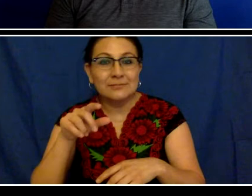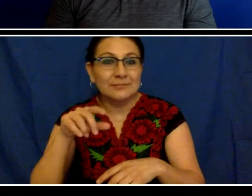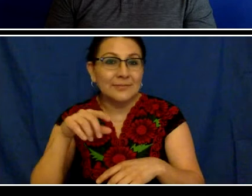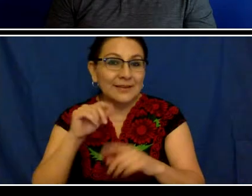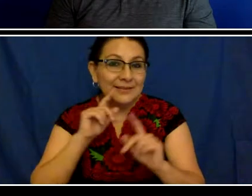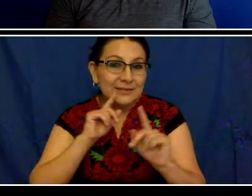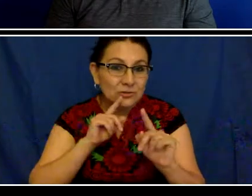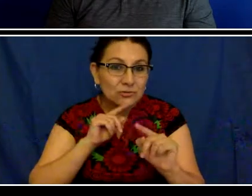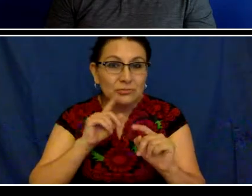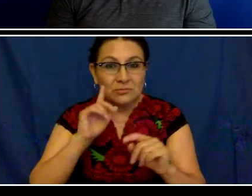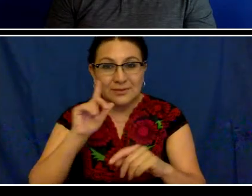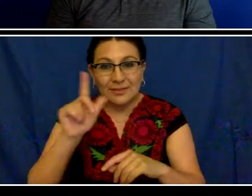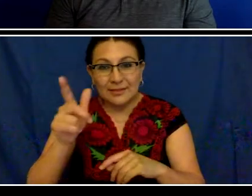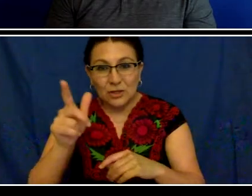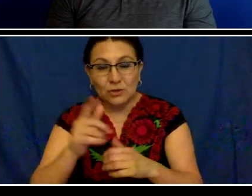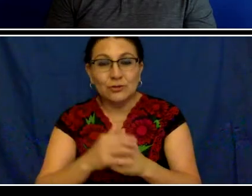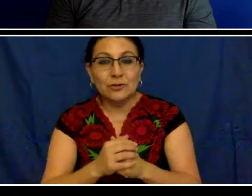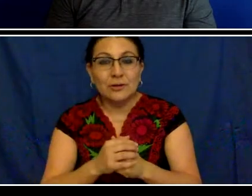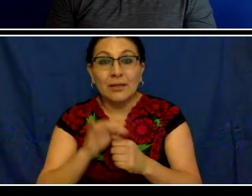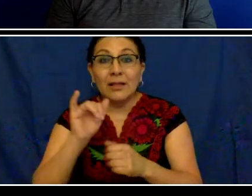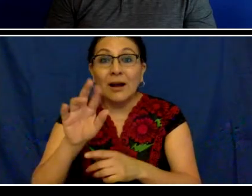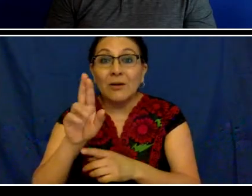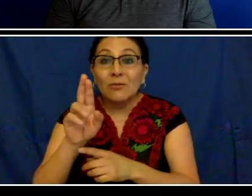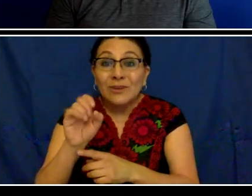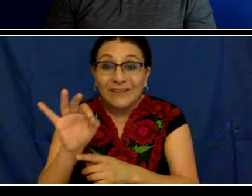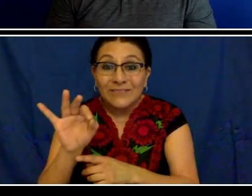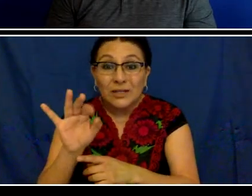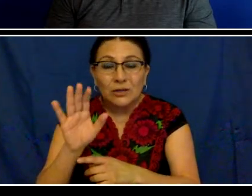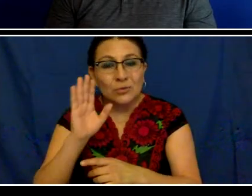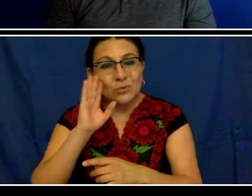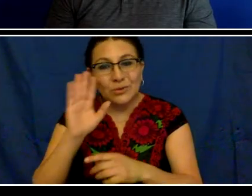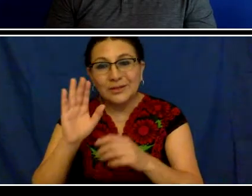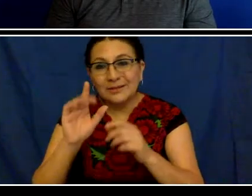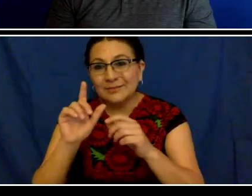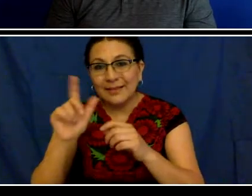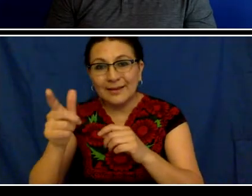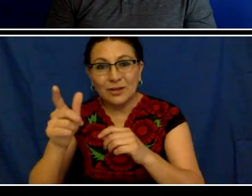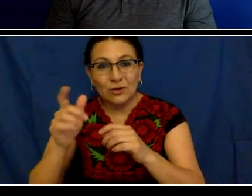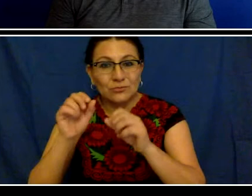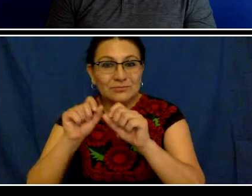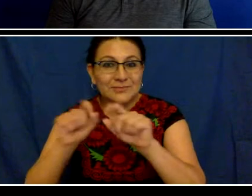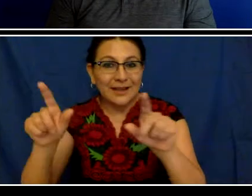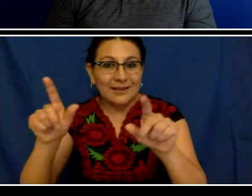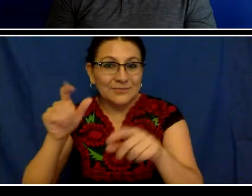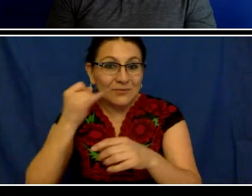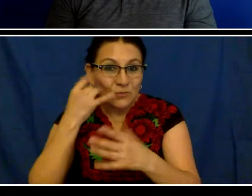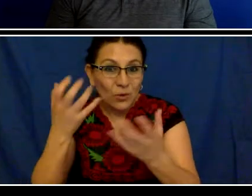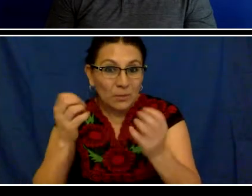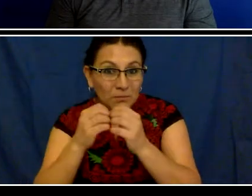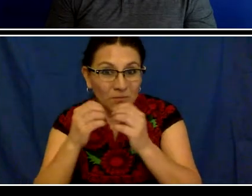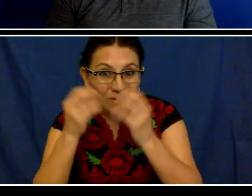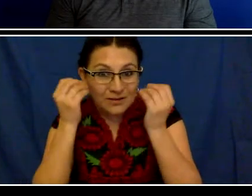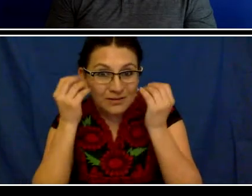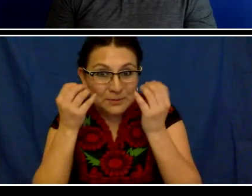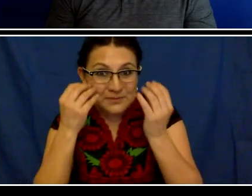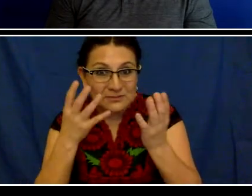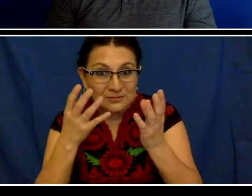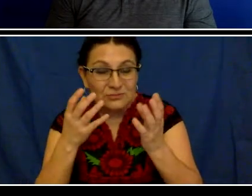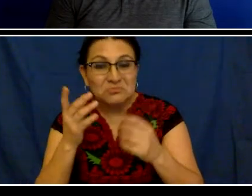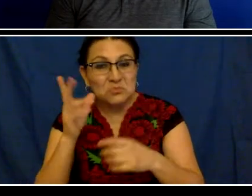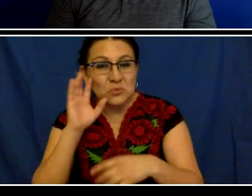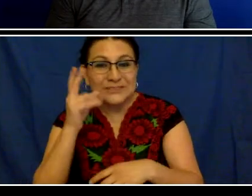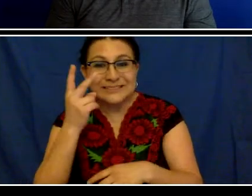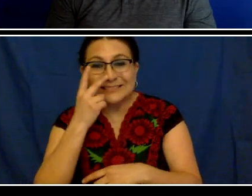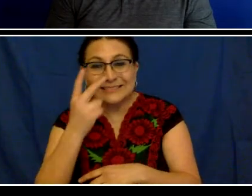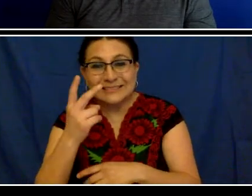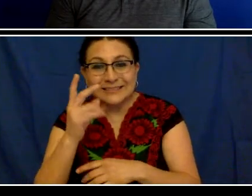today. Communities, we'll do a question and answer. We'll talk about the heritage. And there will be a reference that we will share with you